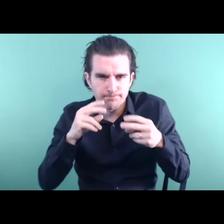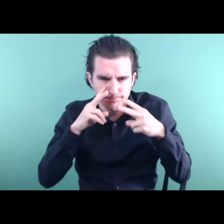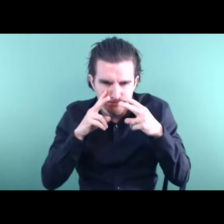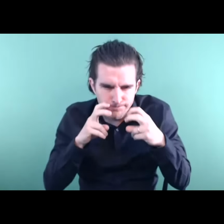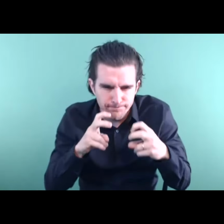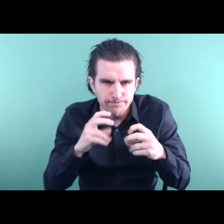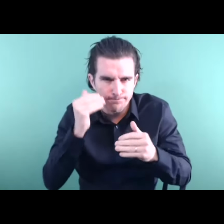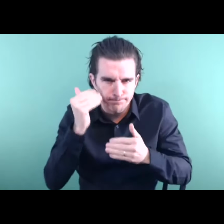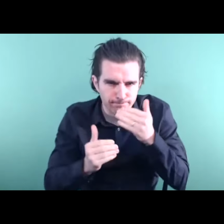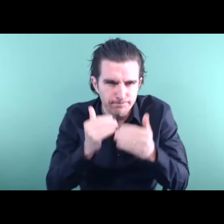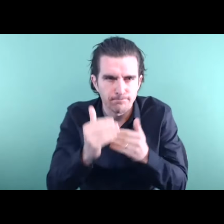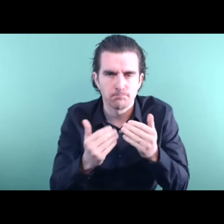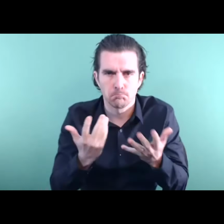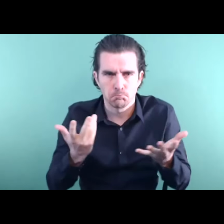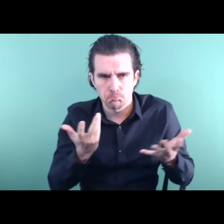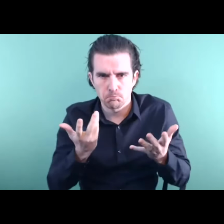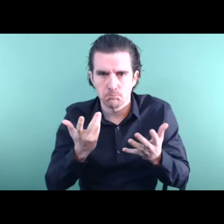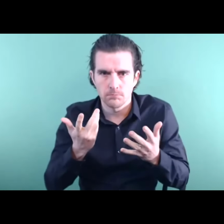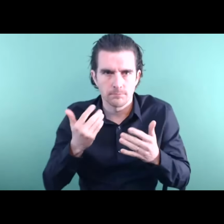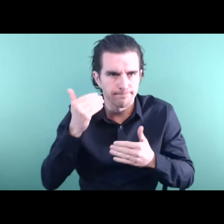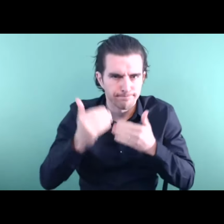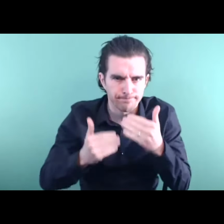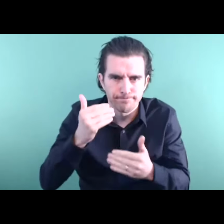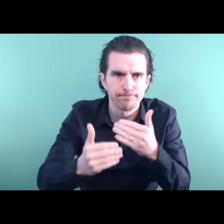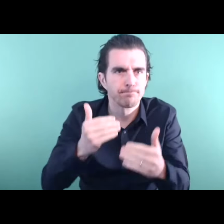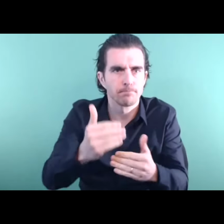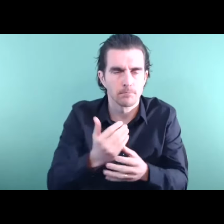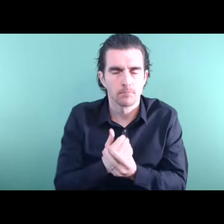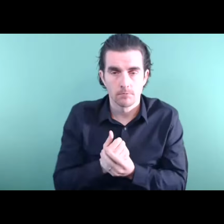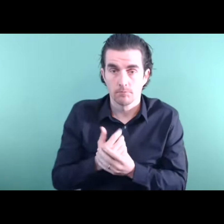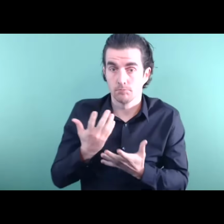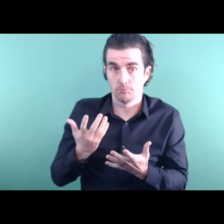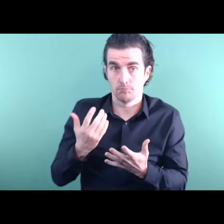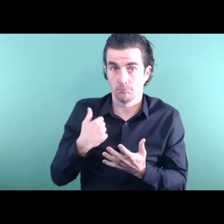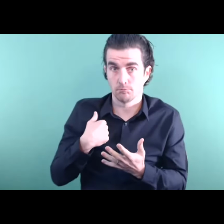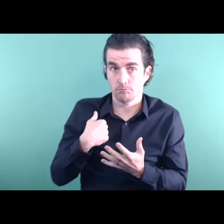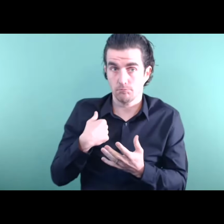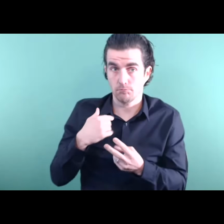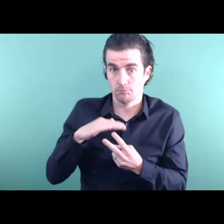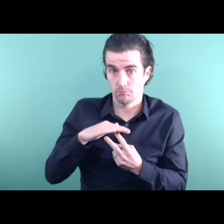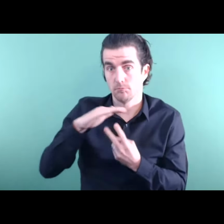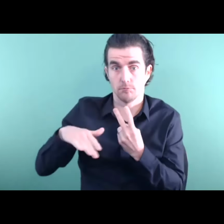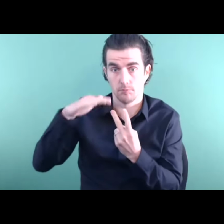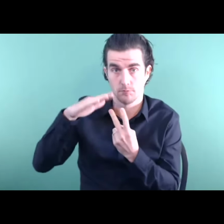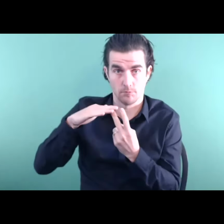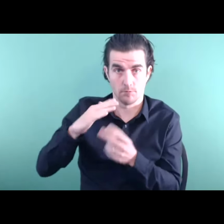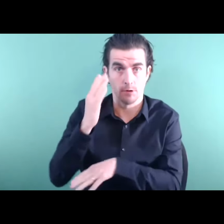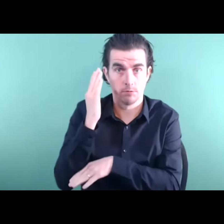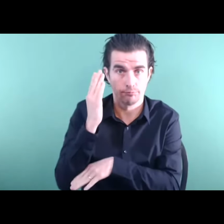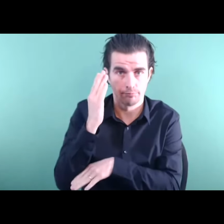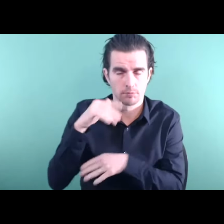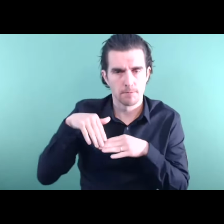more involved in the policy process at the European level and at the national